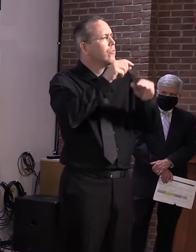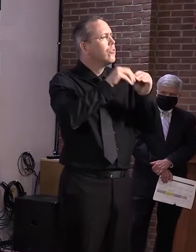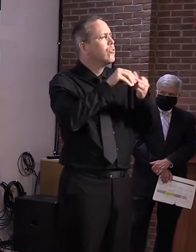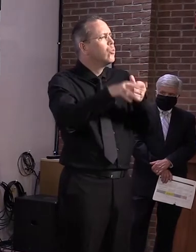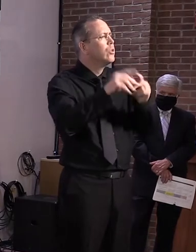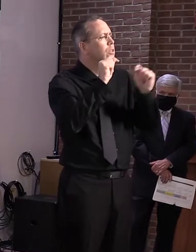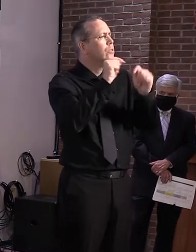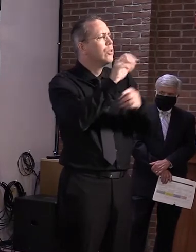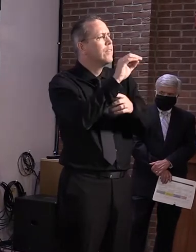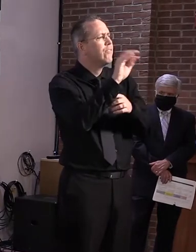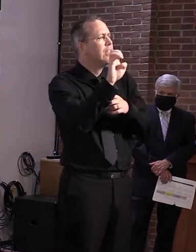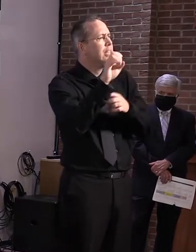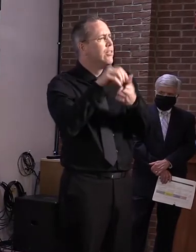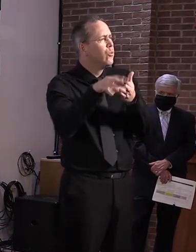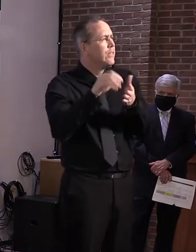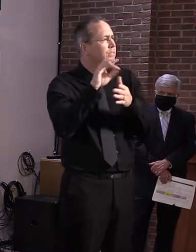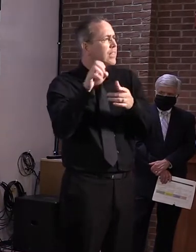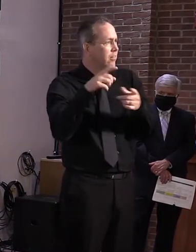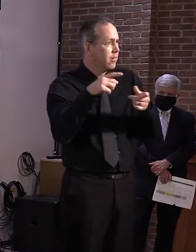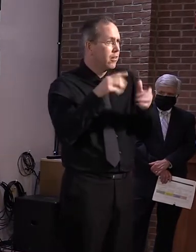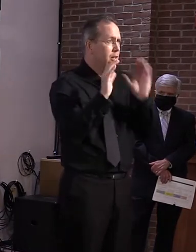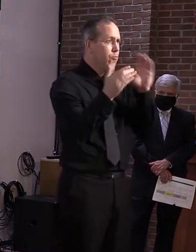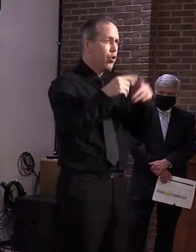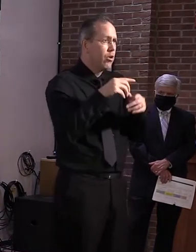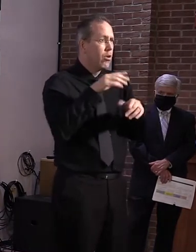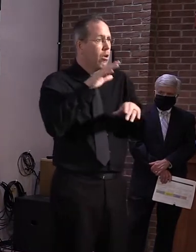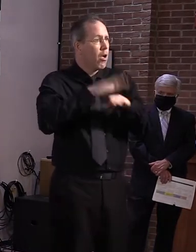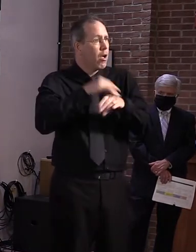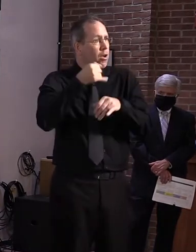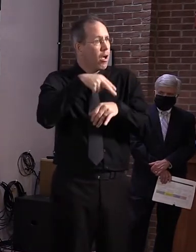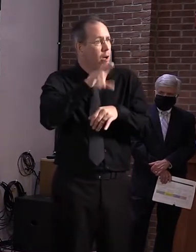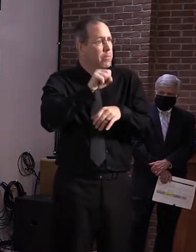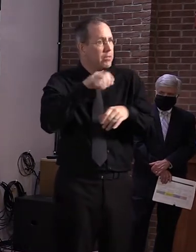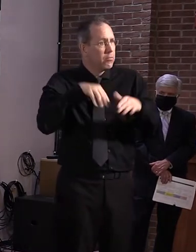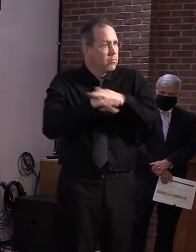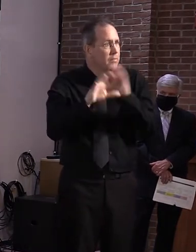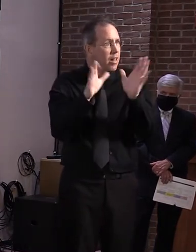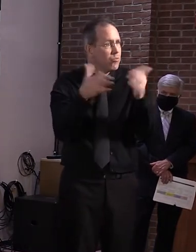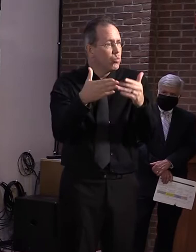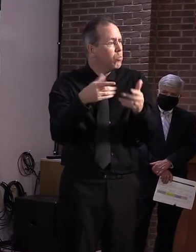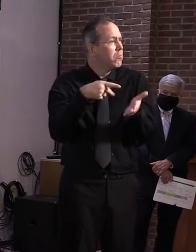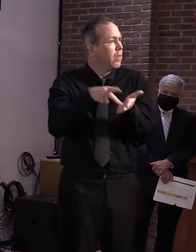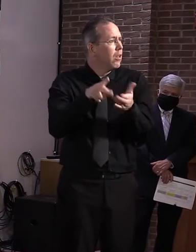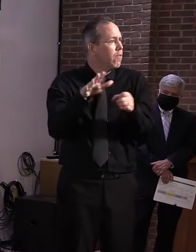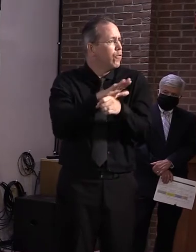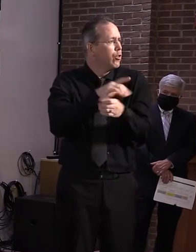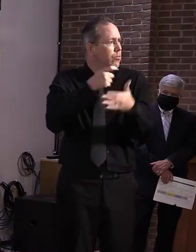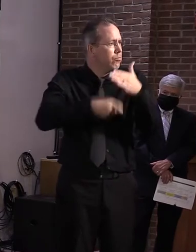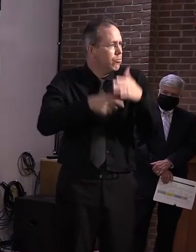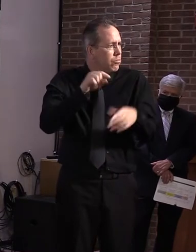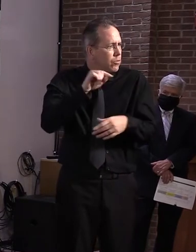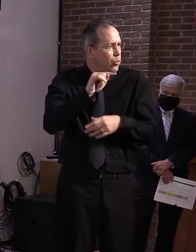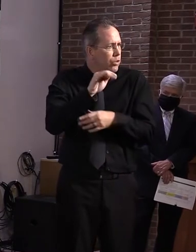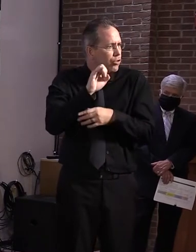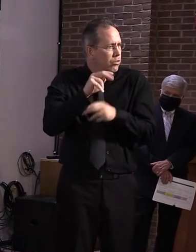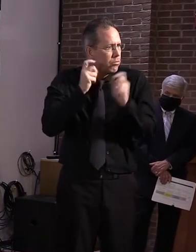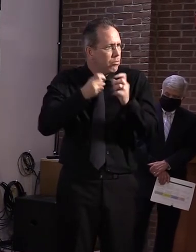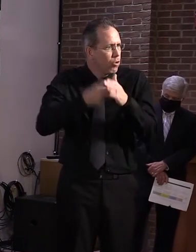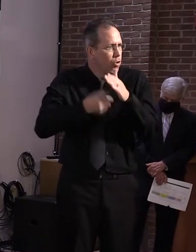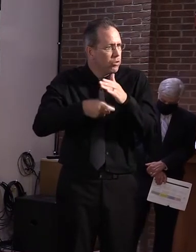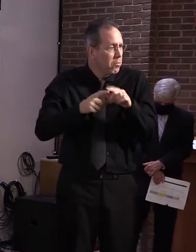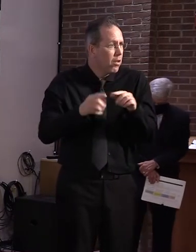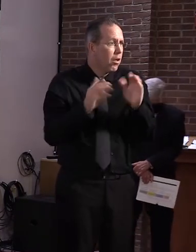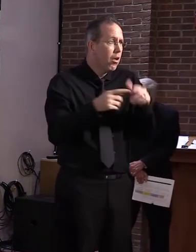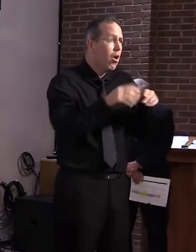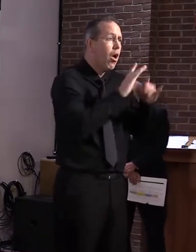Well, thankfully, our policies don't speak to any of that, because it's an individual business decision what the schools charge. And